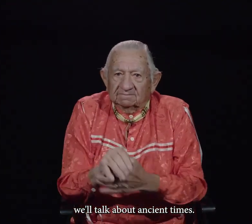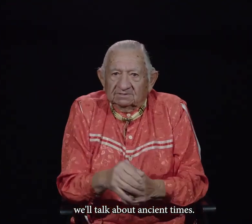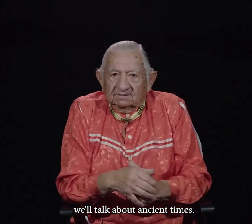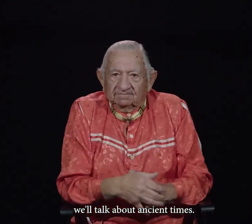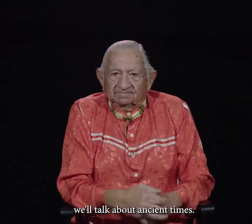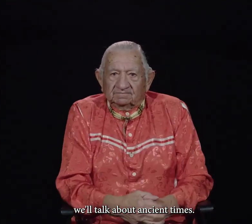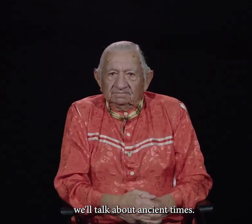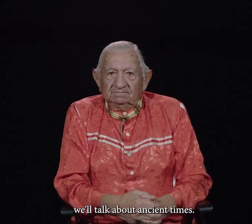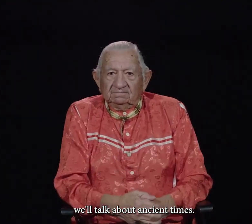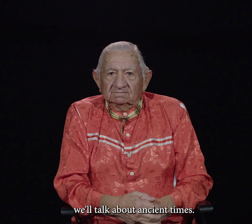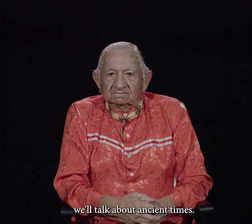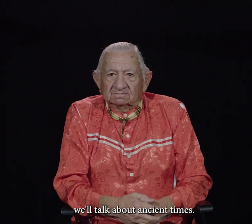times.